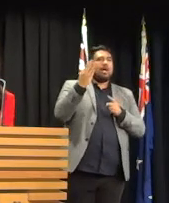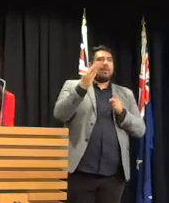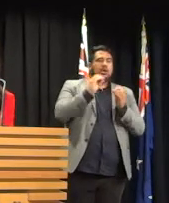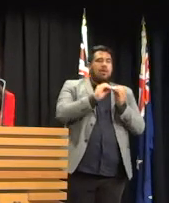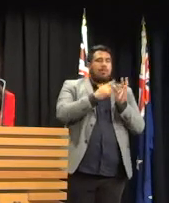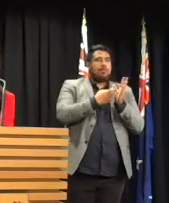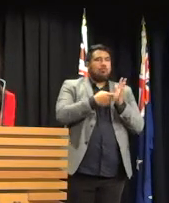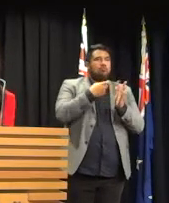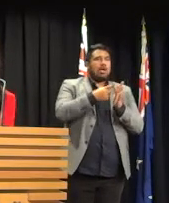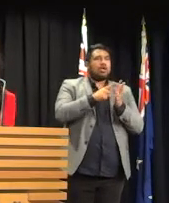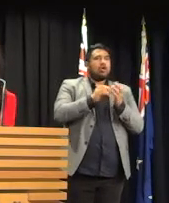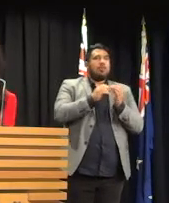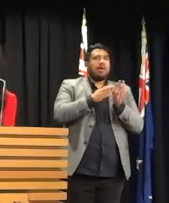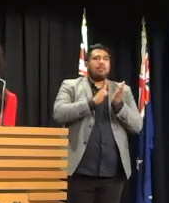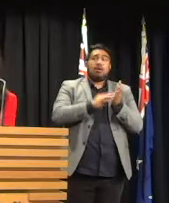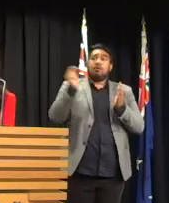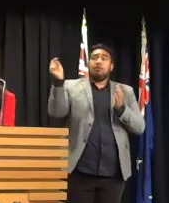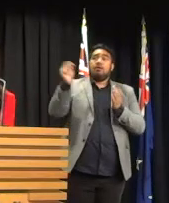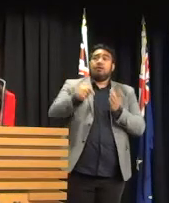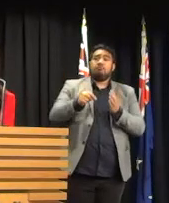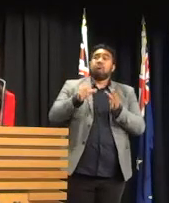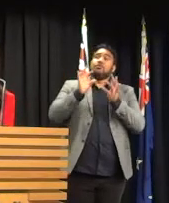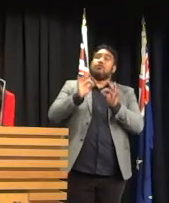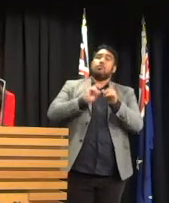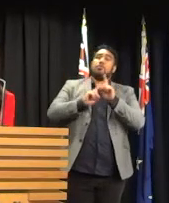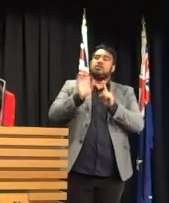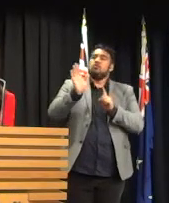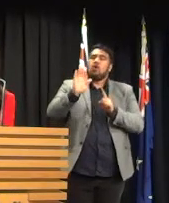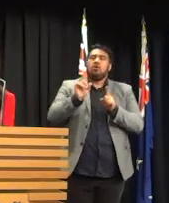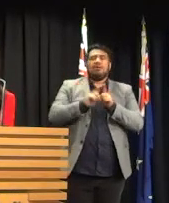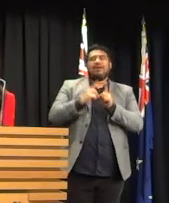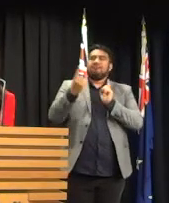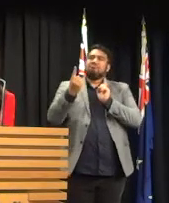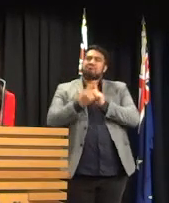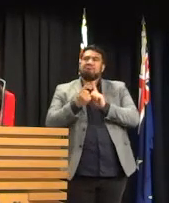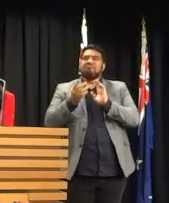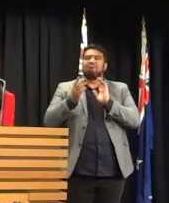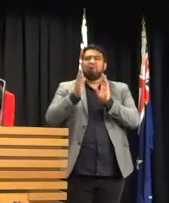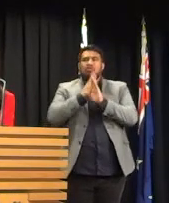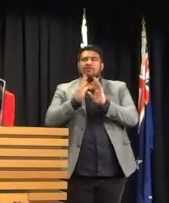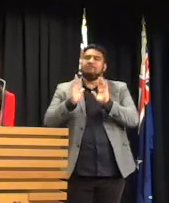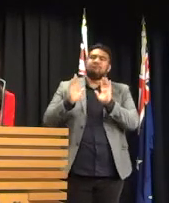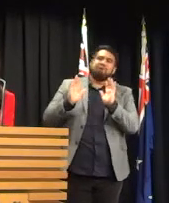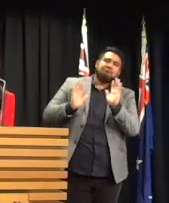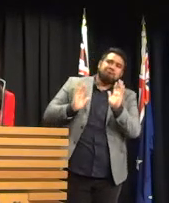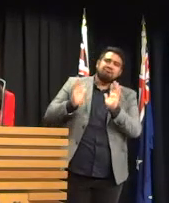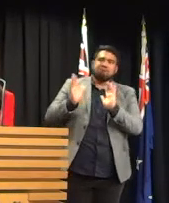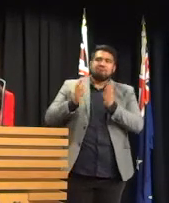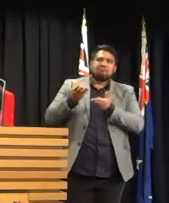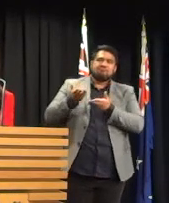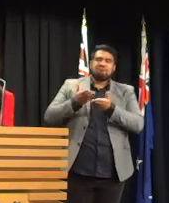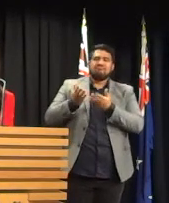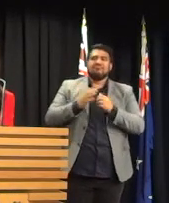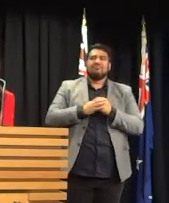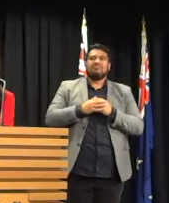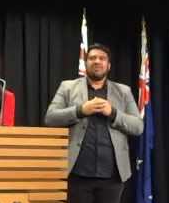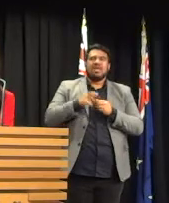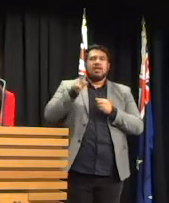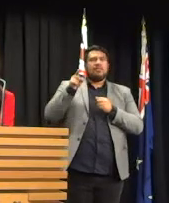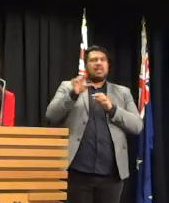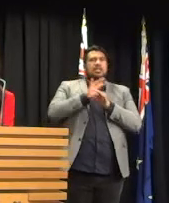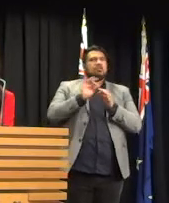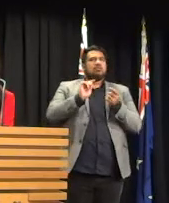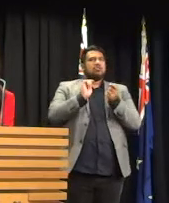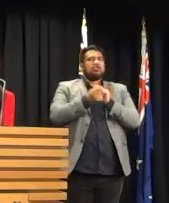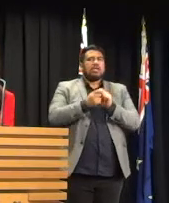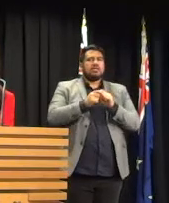It wasn't a formal meeting. There was therefore no media. It was a private meeting, and in my view doesn't change the importance